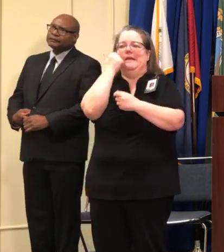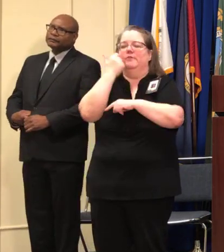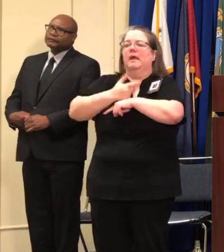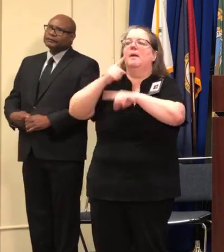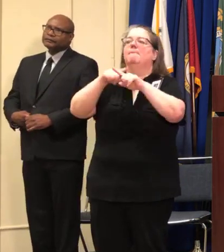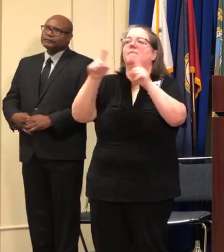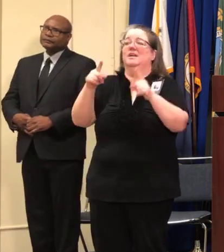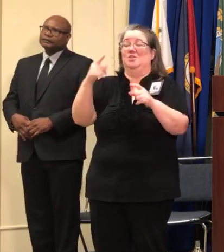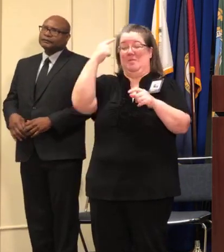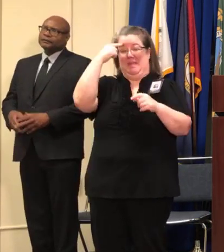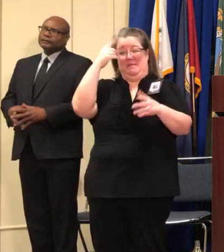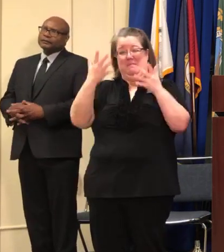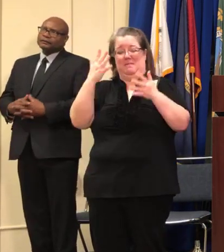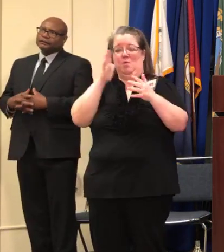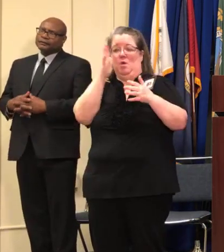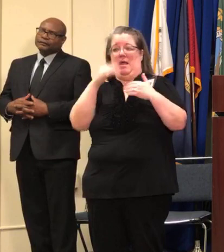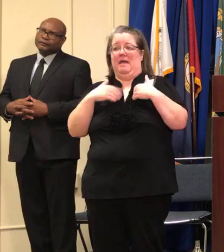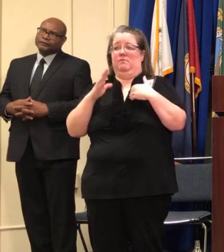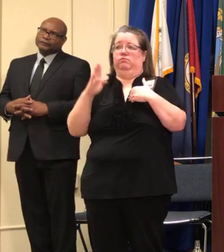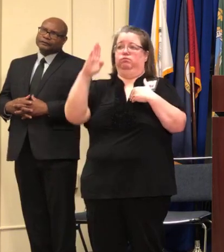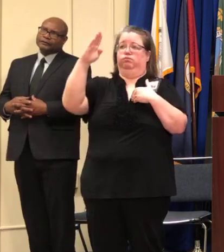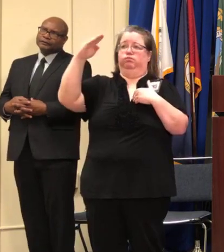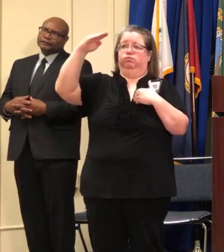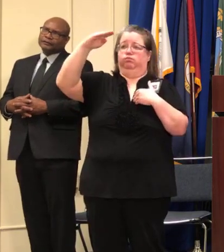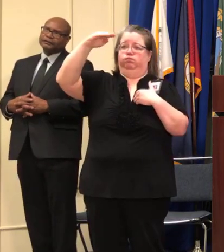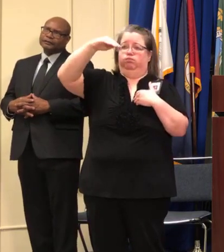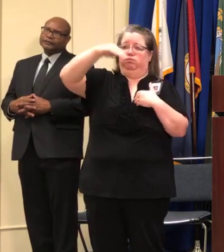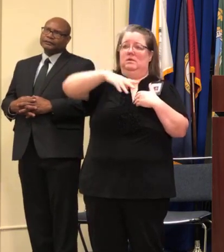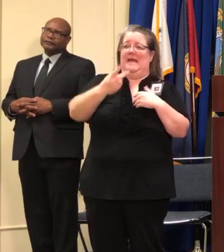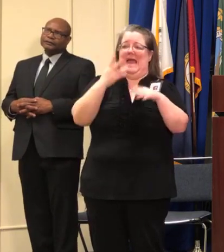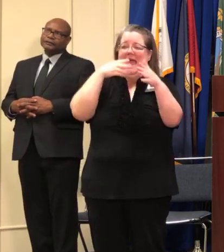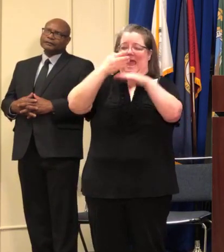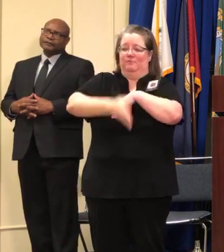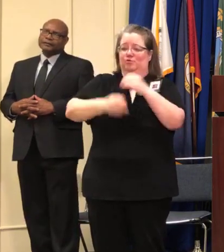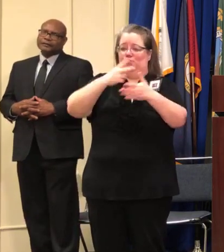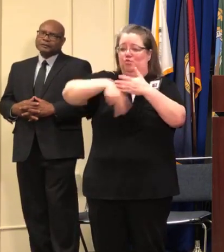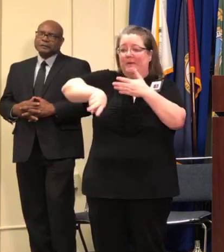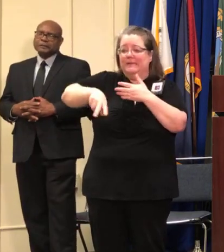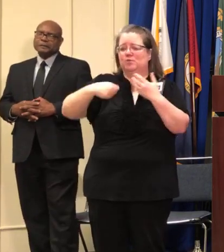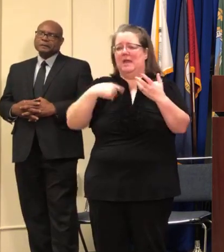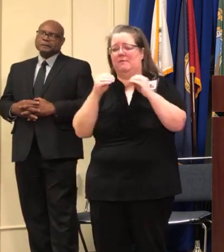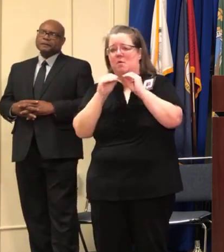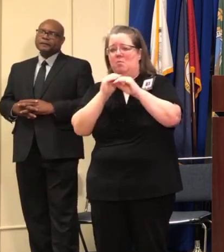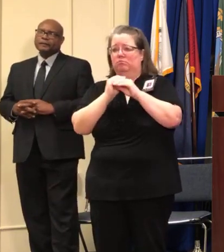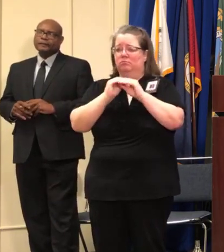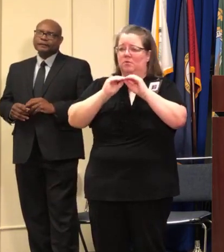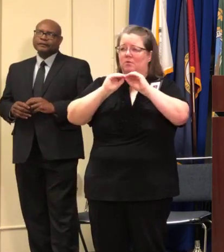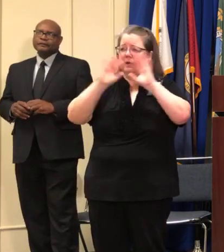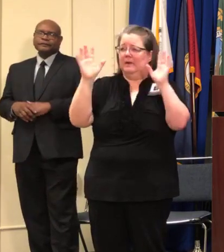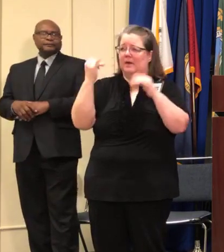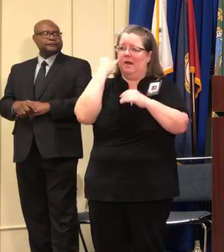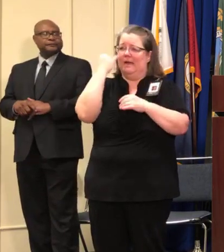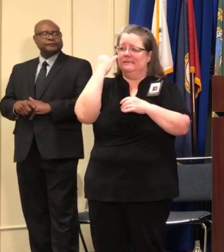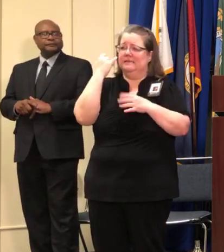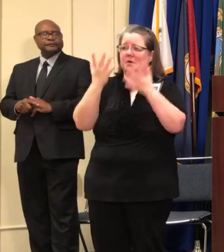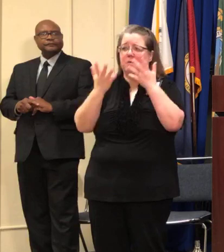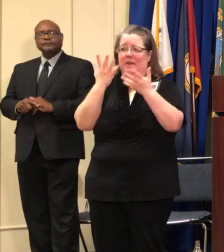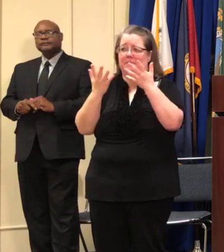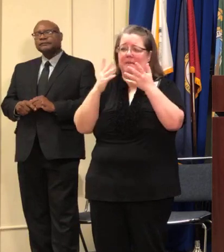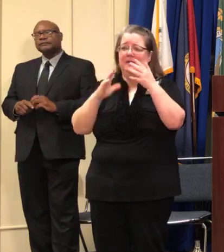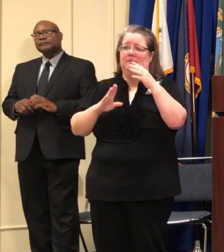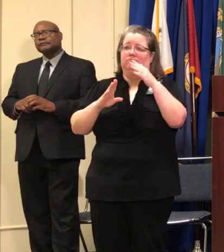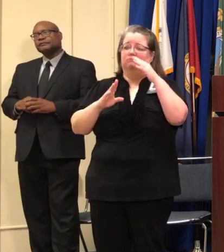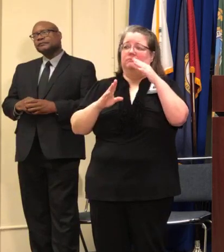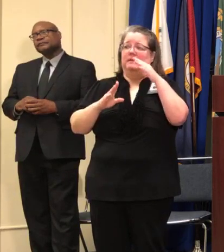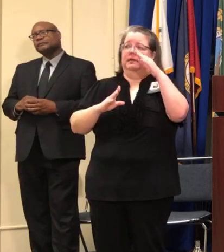think we might have a plateau peak of cases in 2 weeks? Do we have a broader idea on when you hope it might peak? And also,